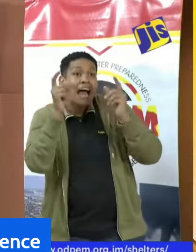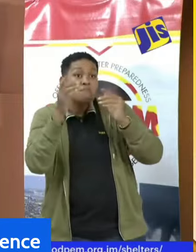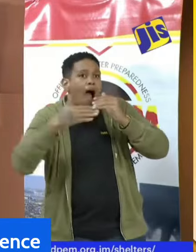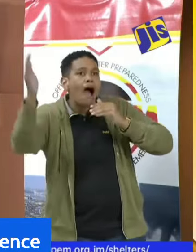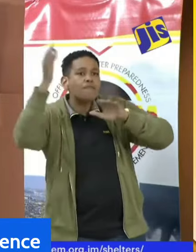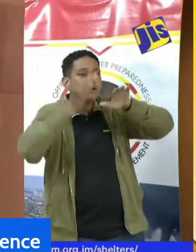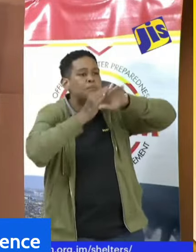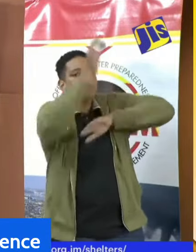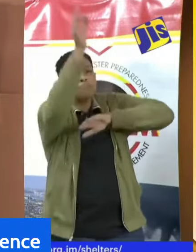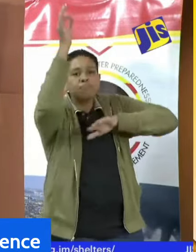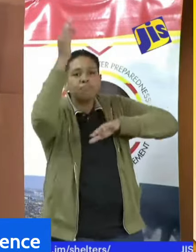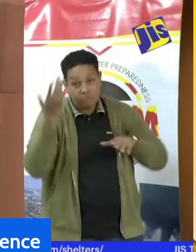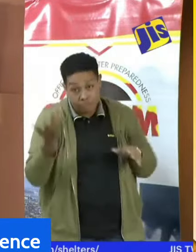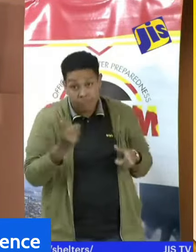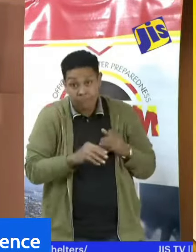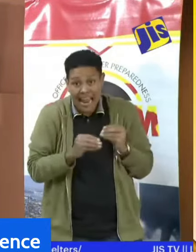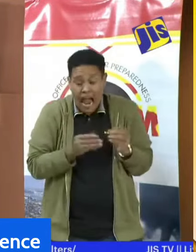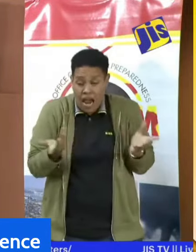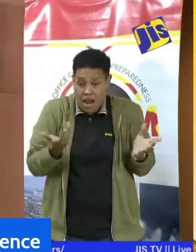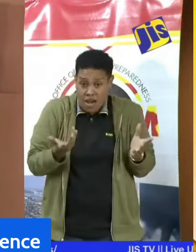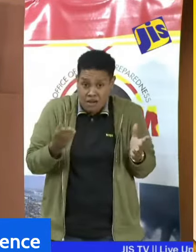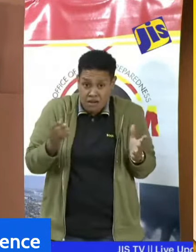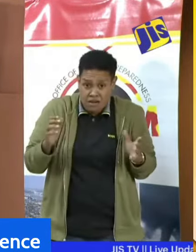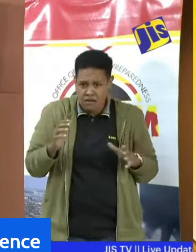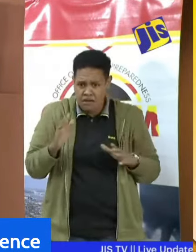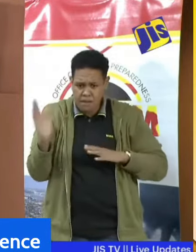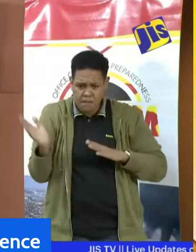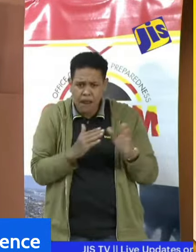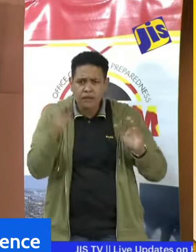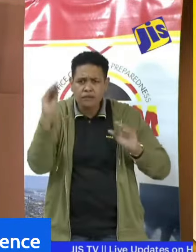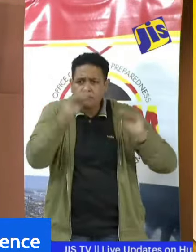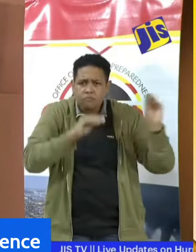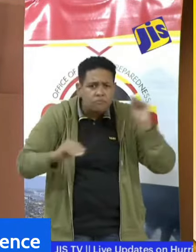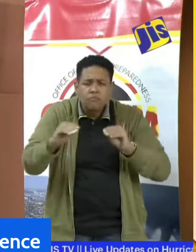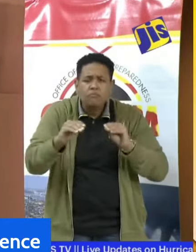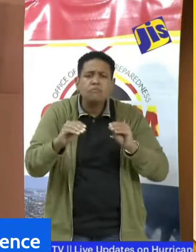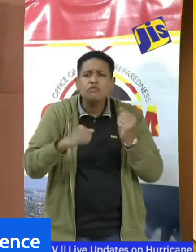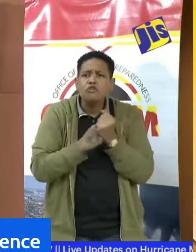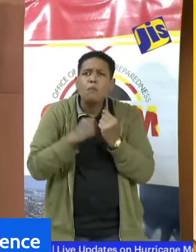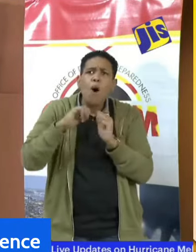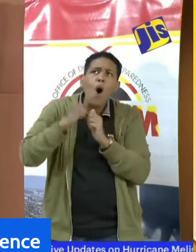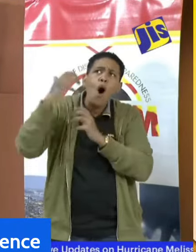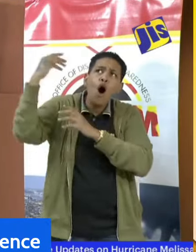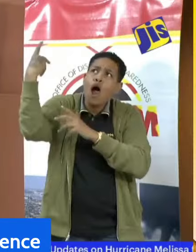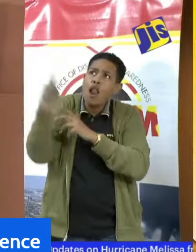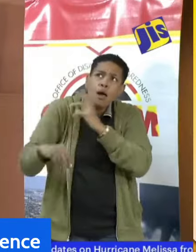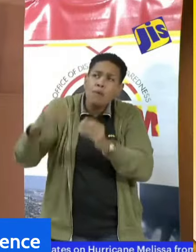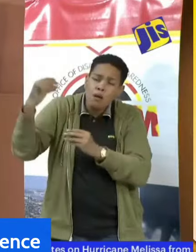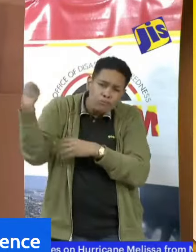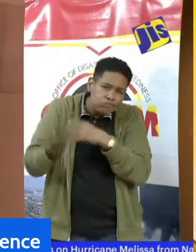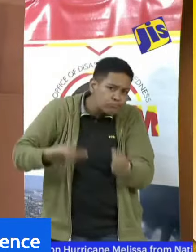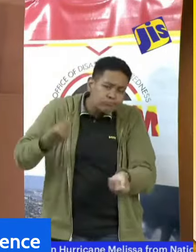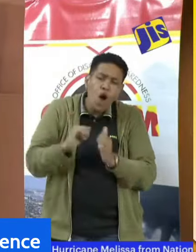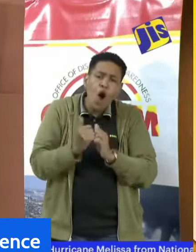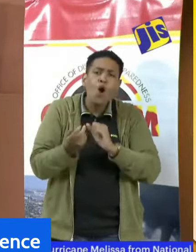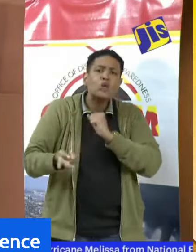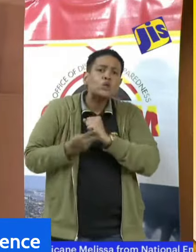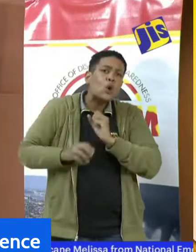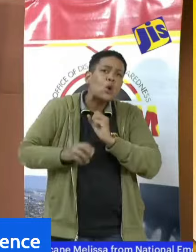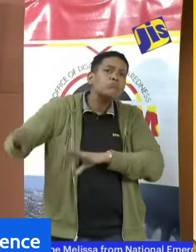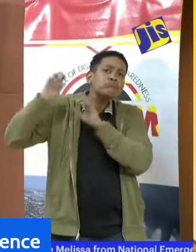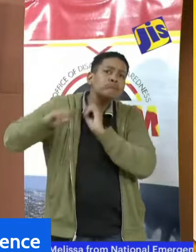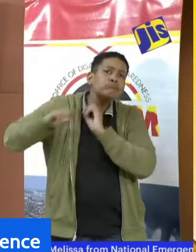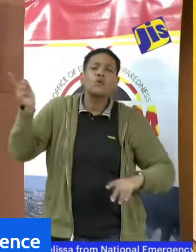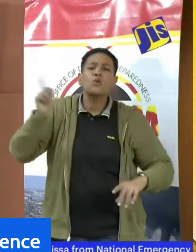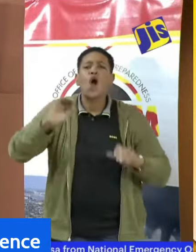aftermath, the logistics of that support in terms of coming in, where it is stored, how